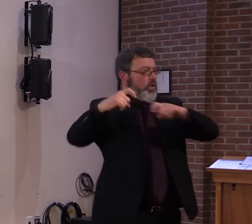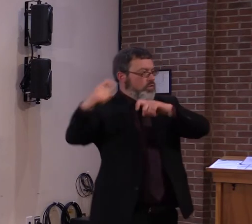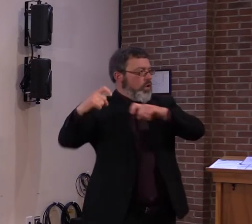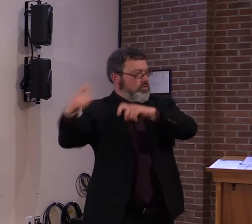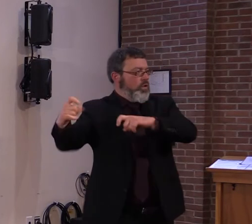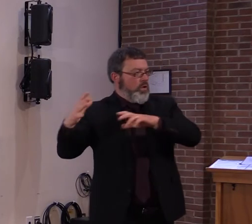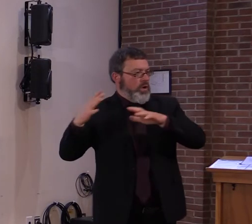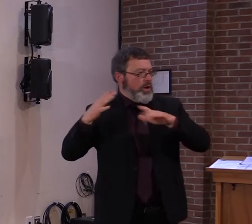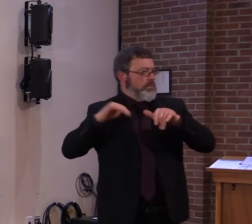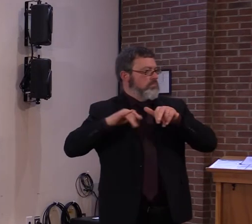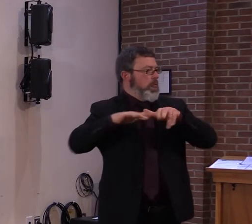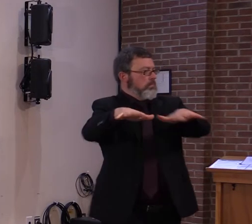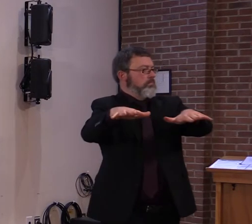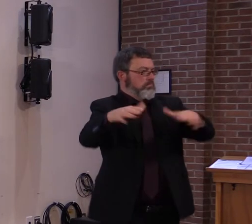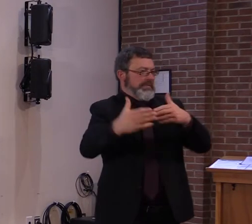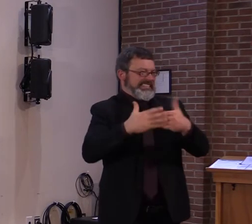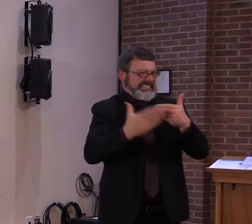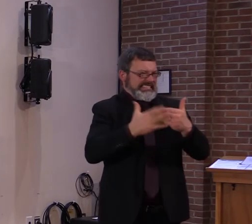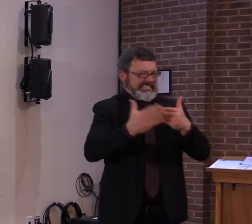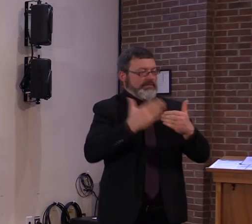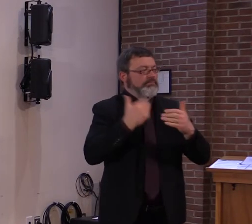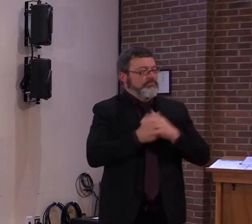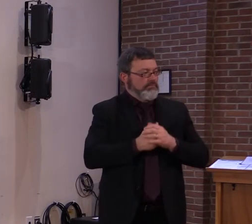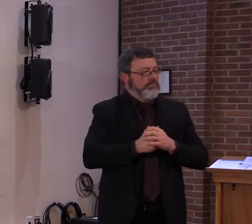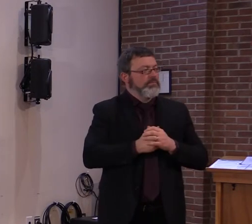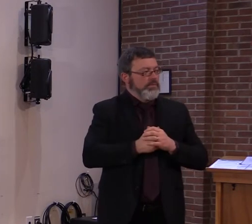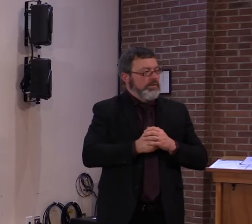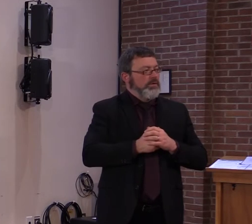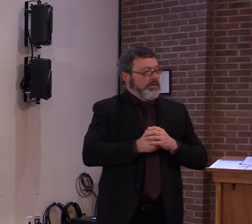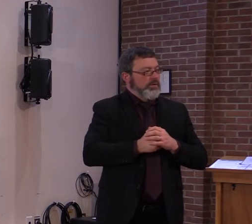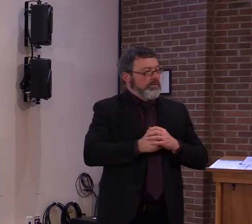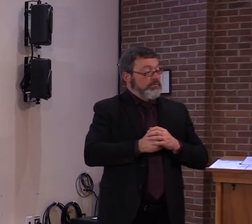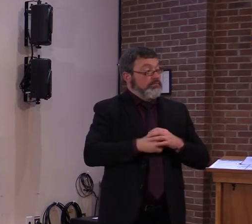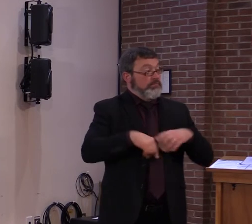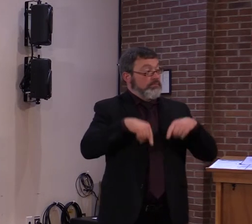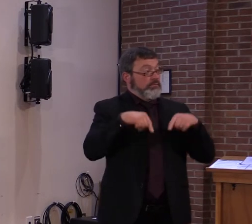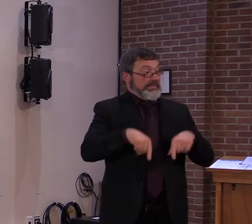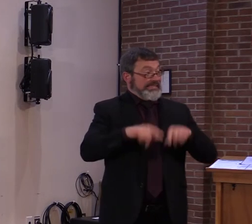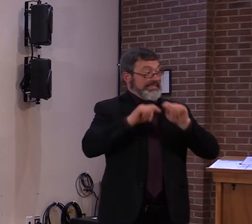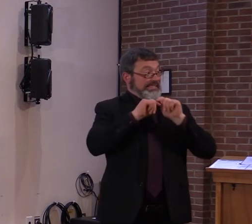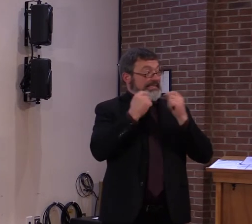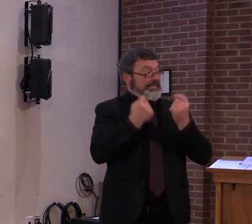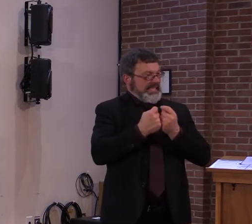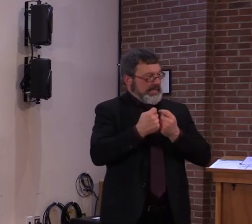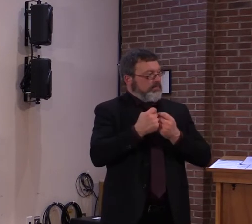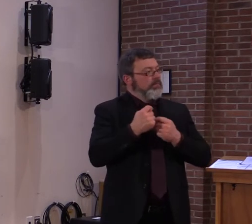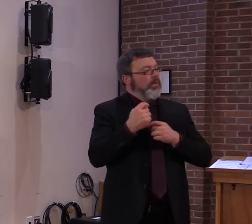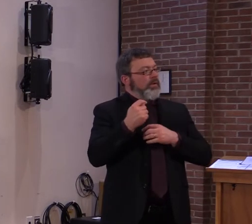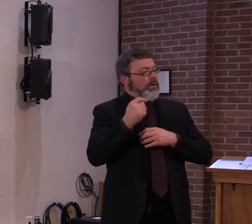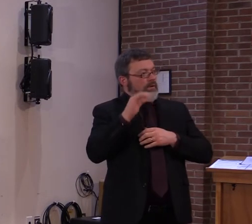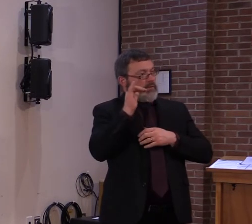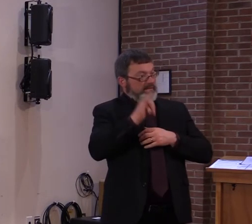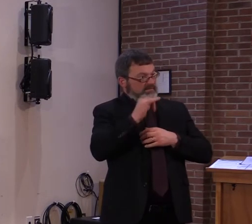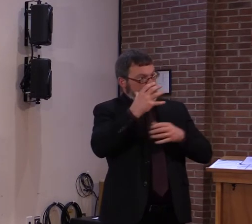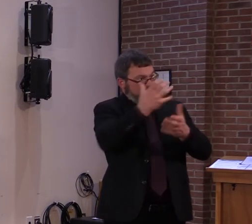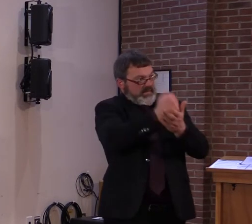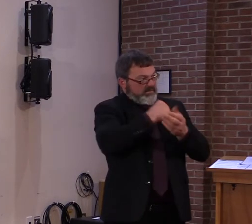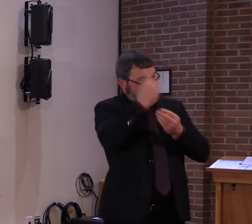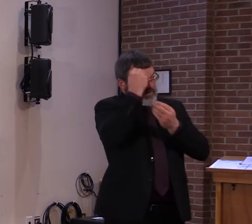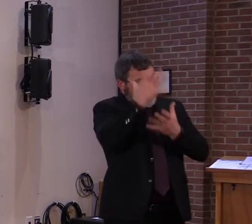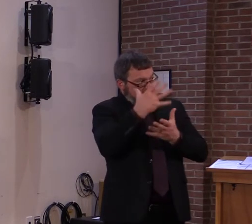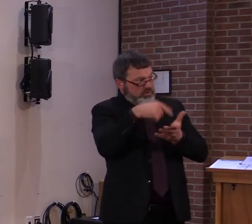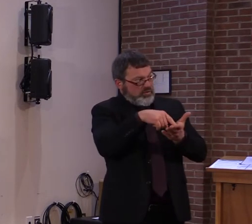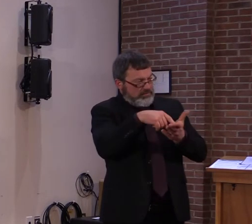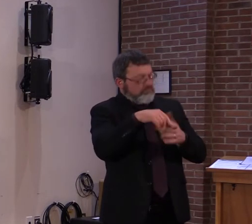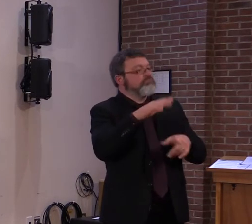stay in place and give them the information, including seroalerts, to those close contacts